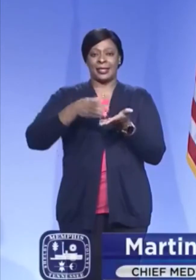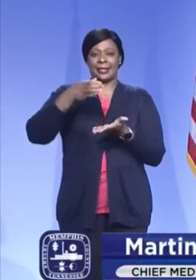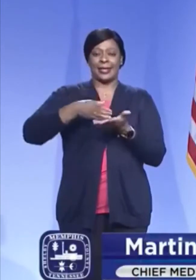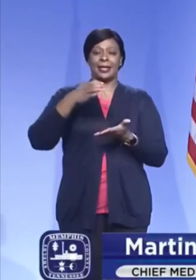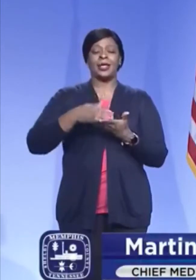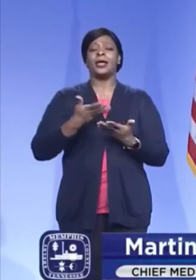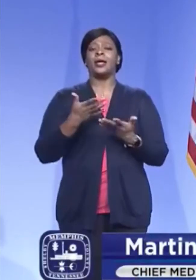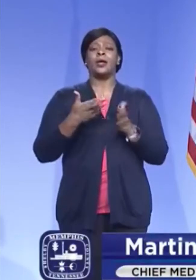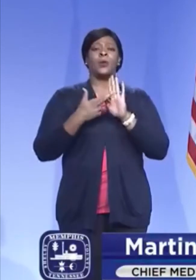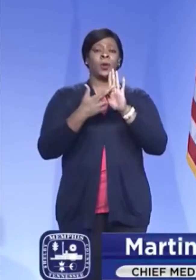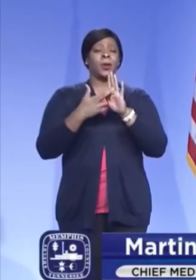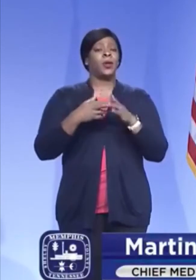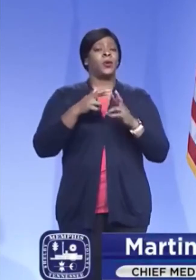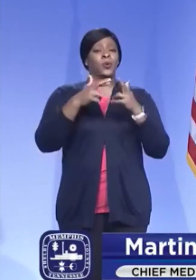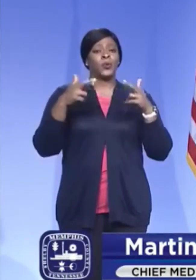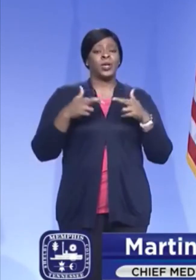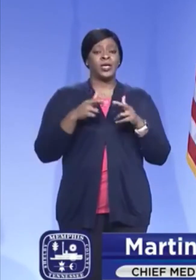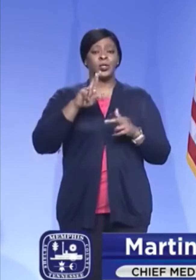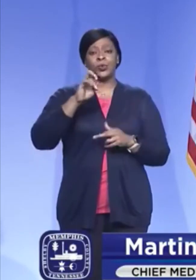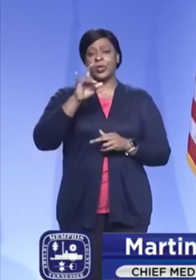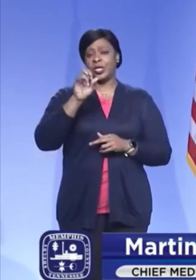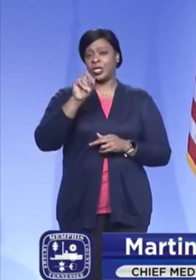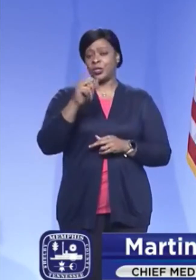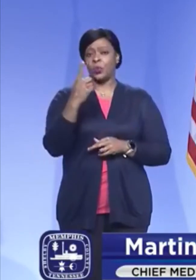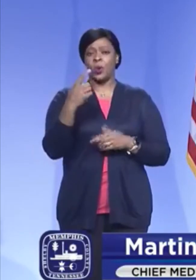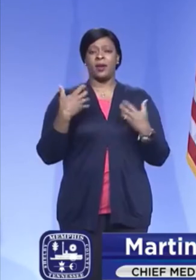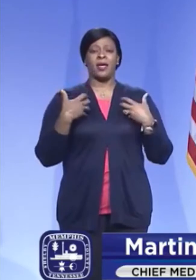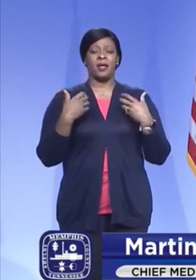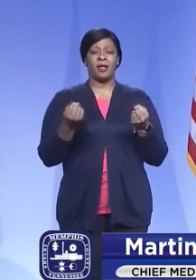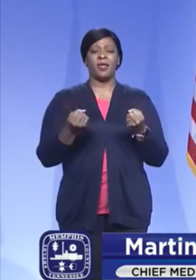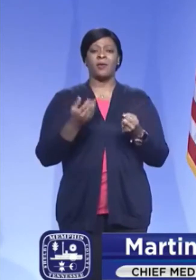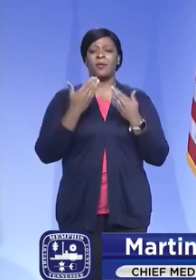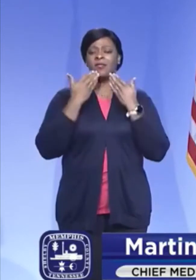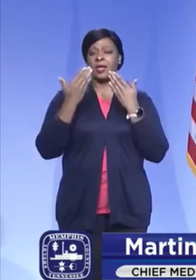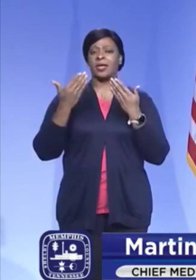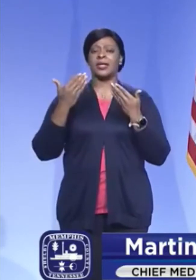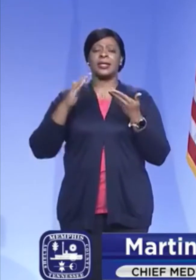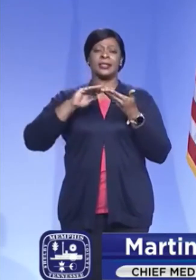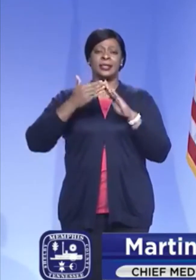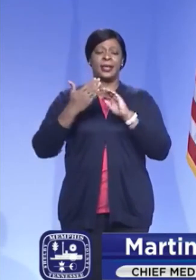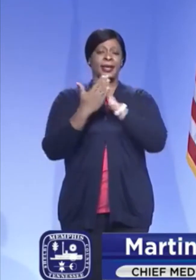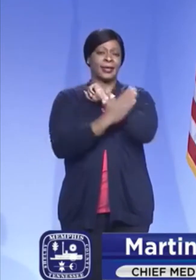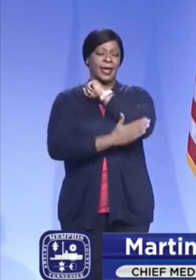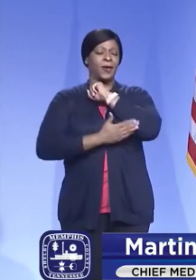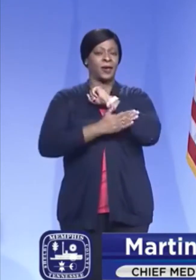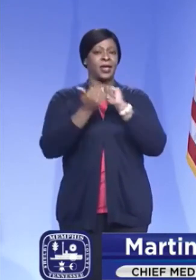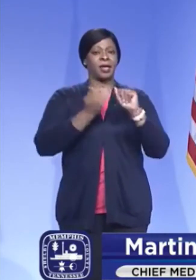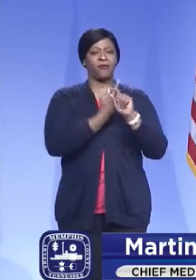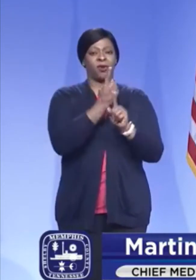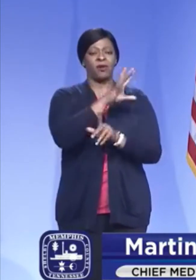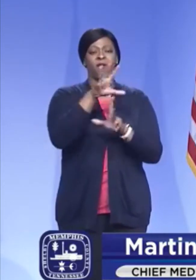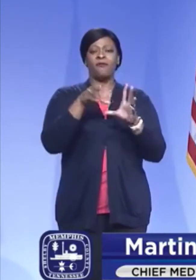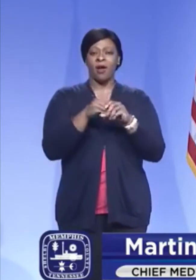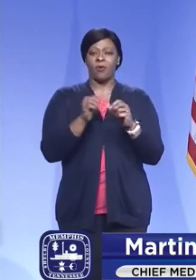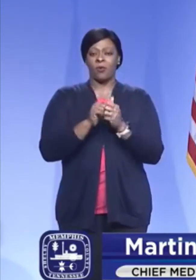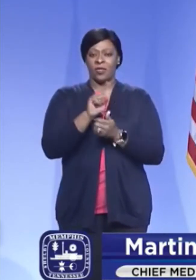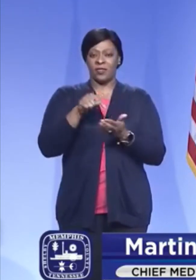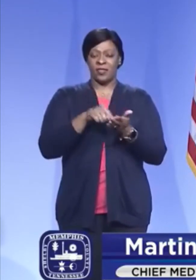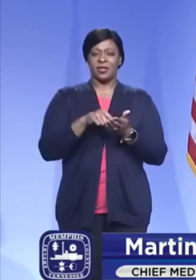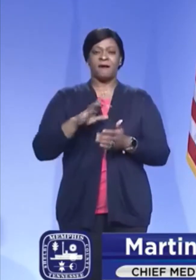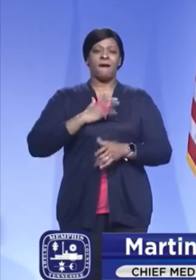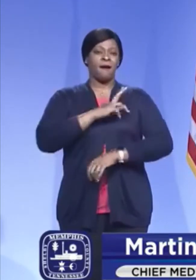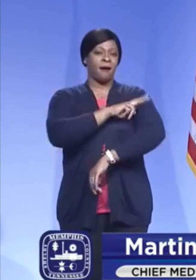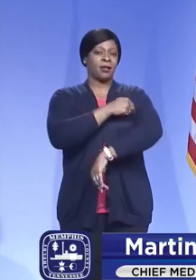One Health, I do want to thank the city and the county and everyone involved with this, our